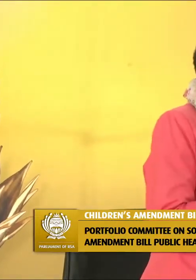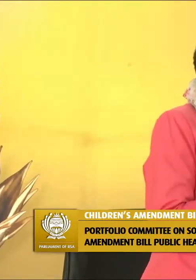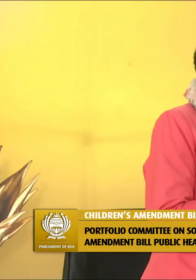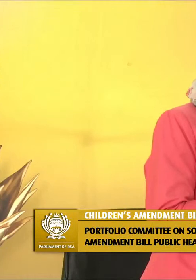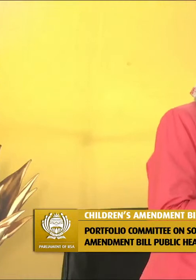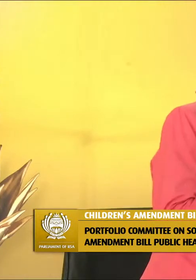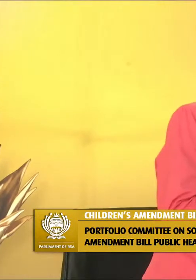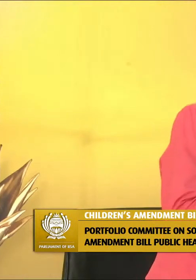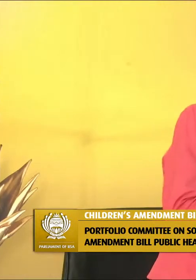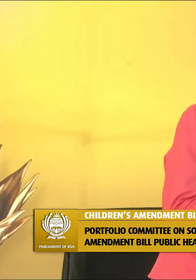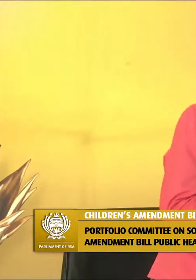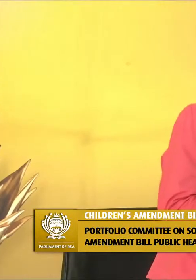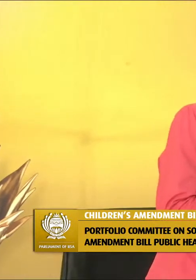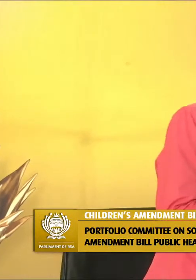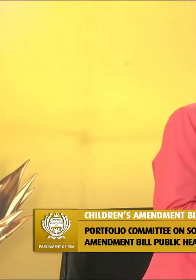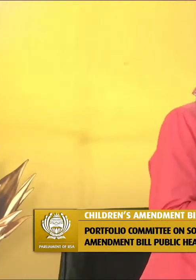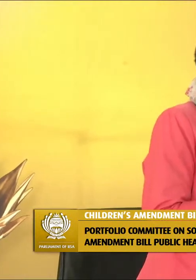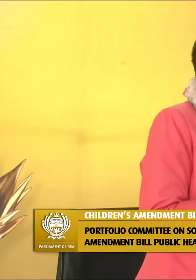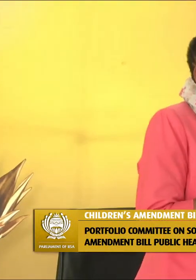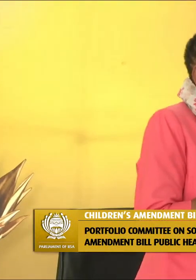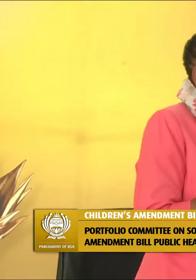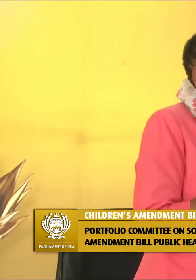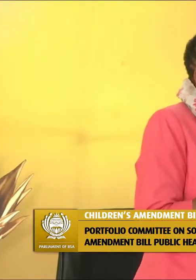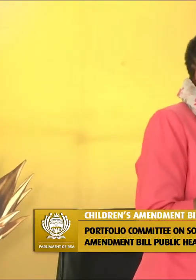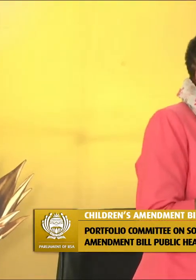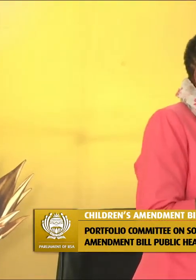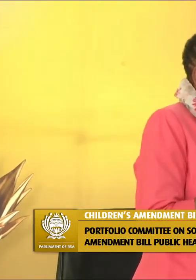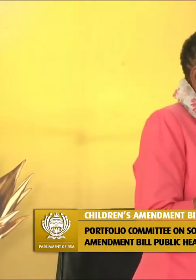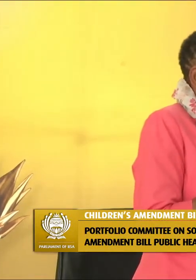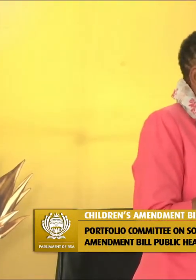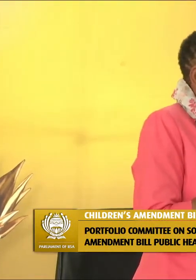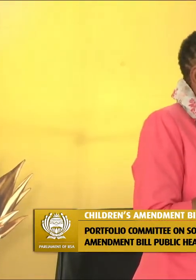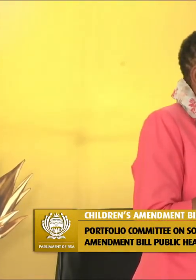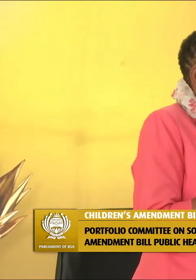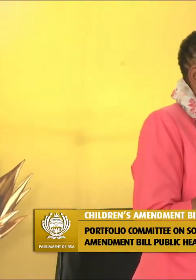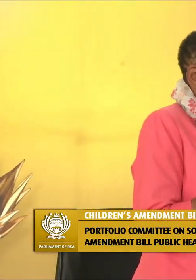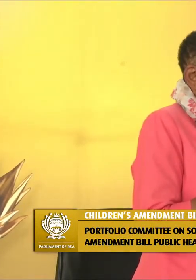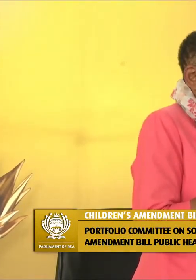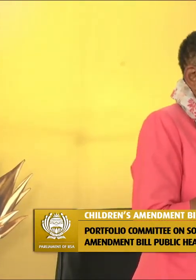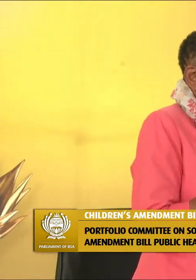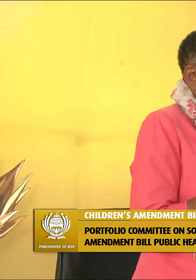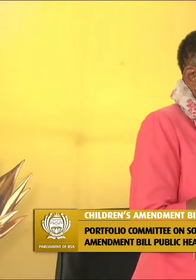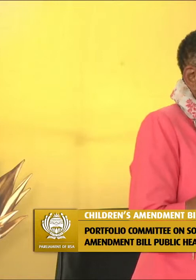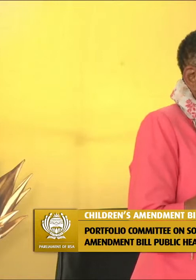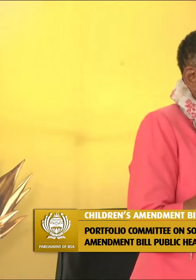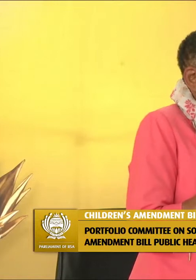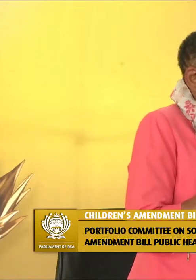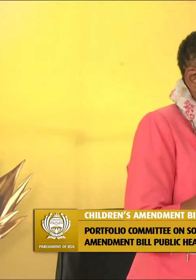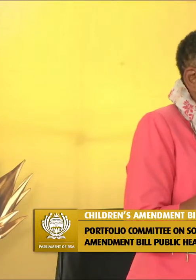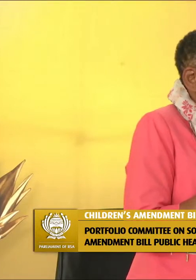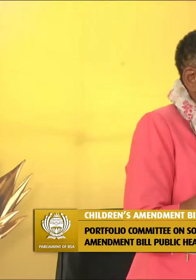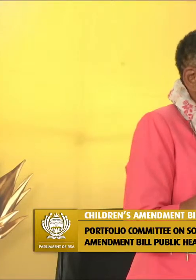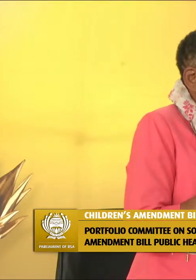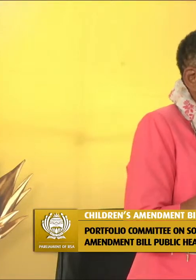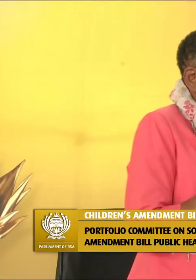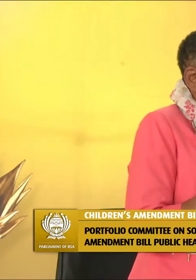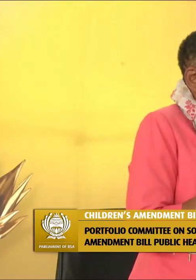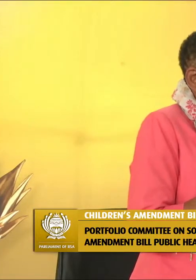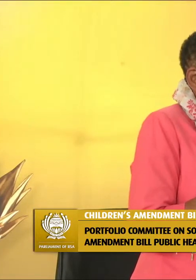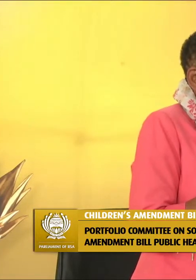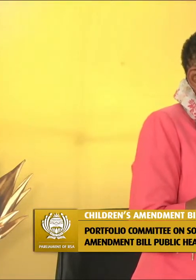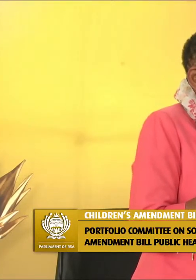I'm Shane. Sanbonani, Bitura mina i Jane Wakamanganyi. igama